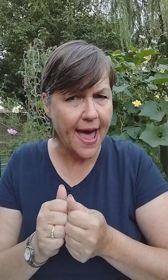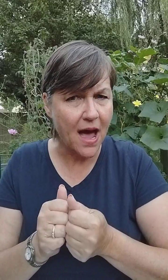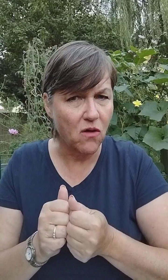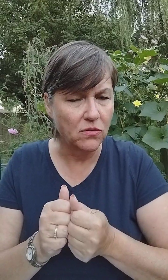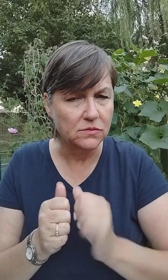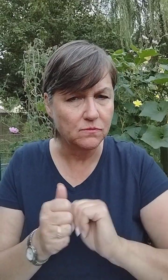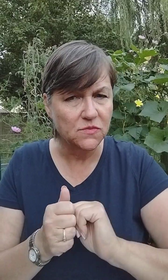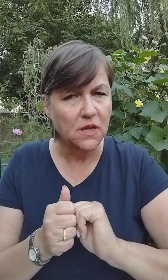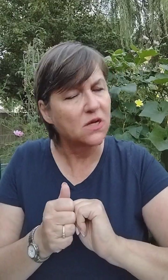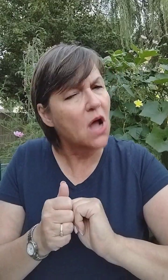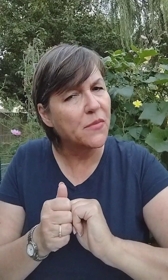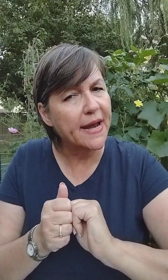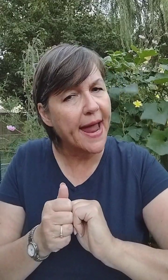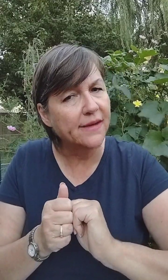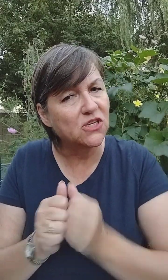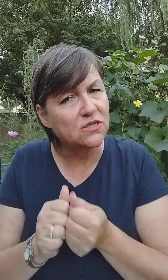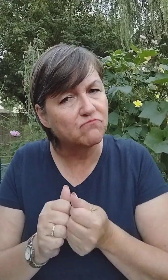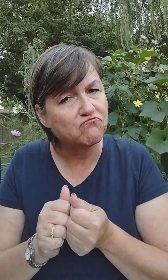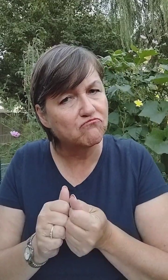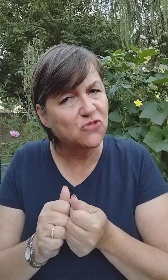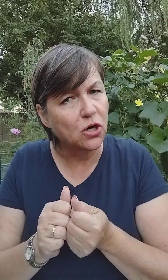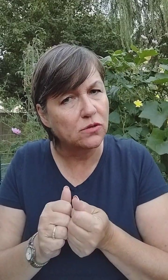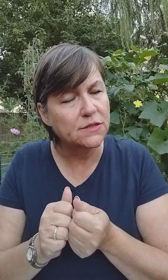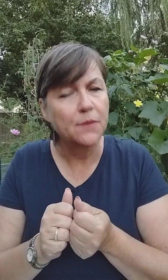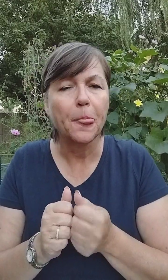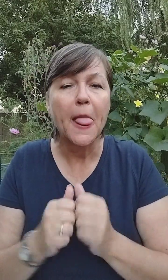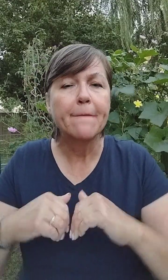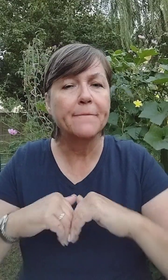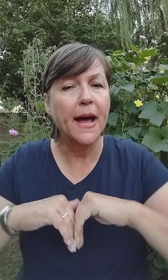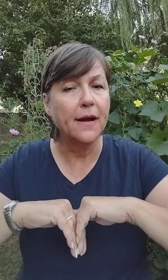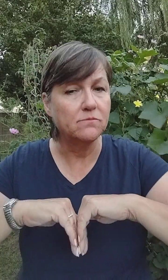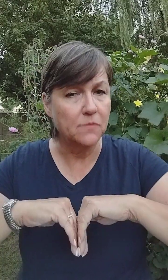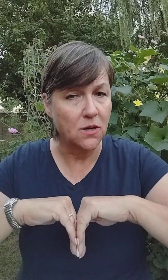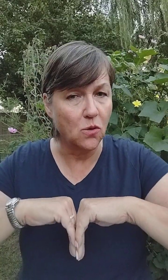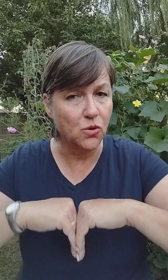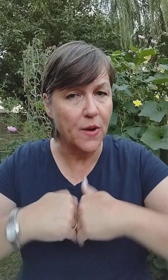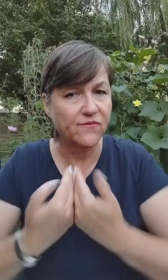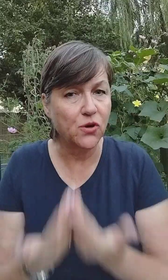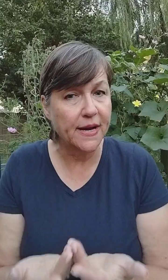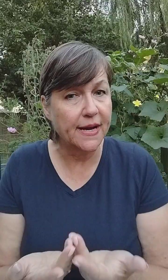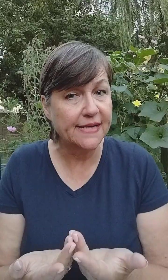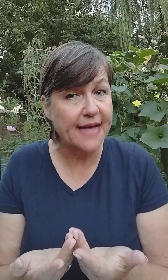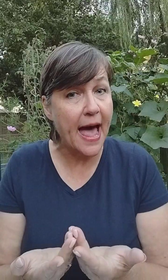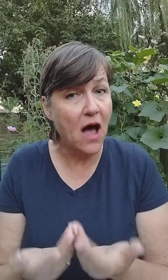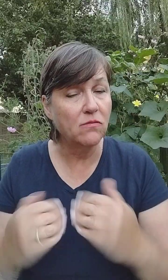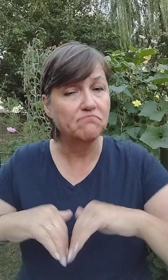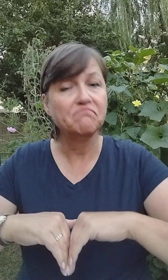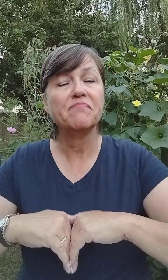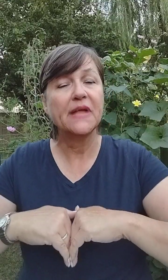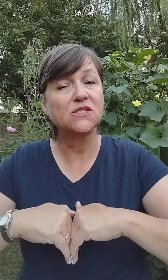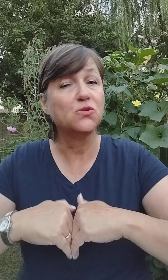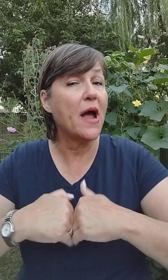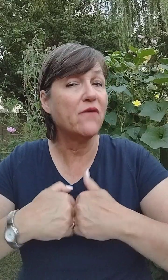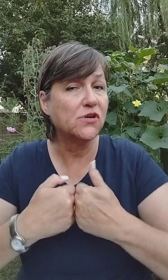how. The dominant hand just turns. But an older way of doing it is how. This is the way I first learned